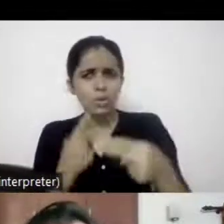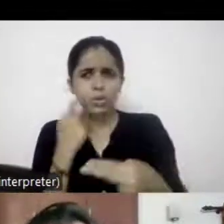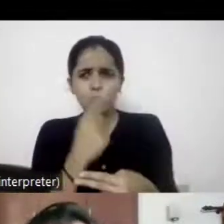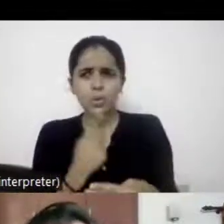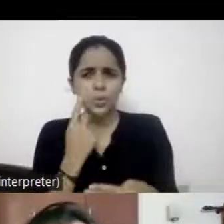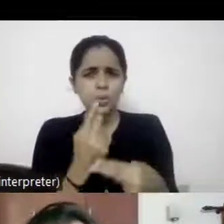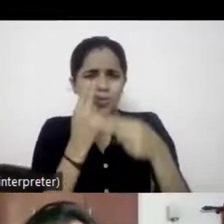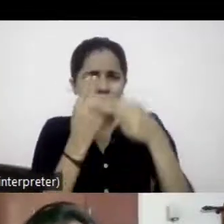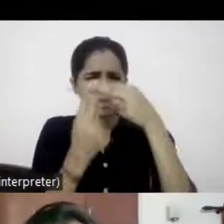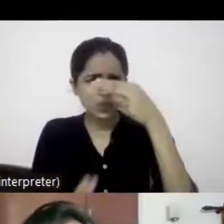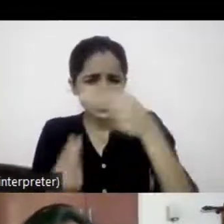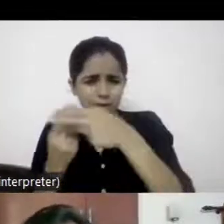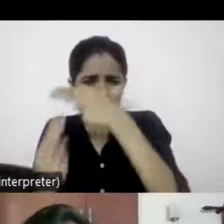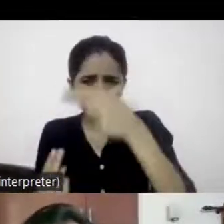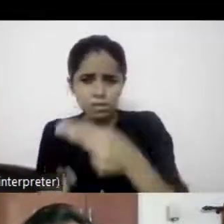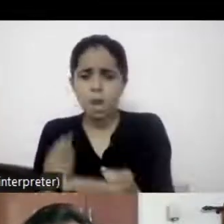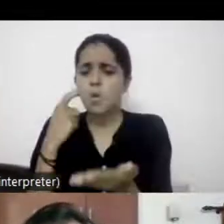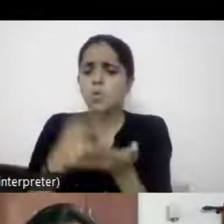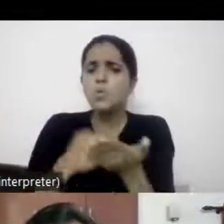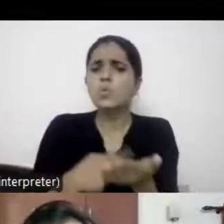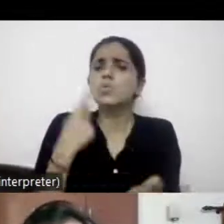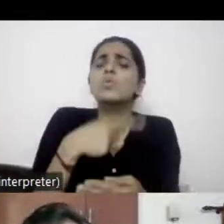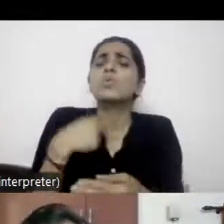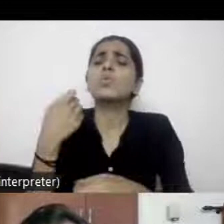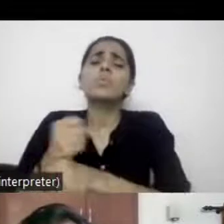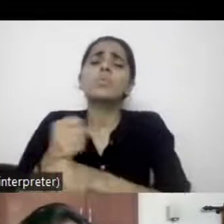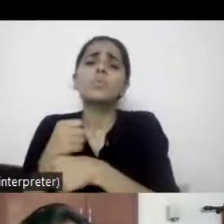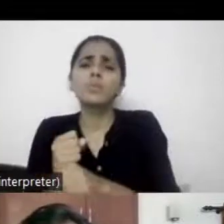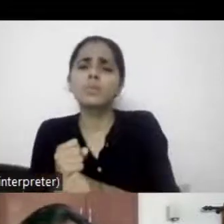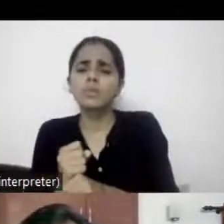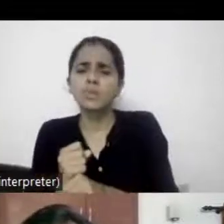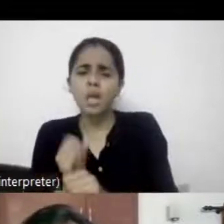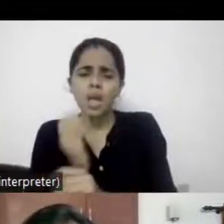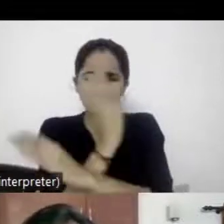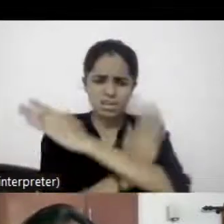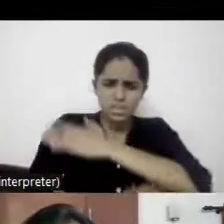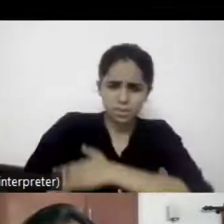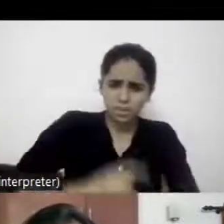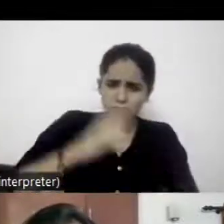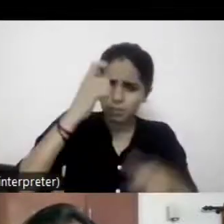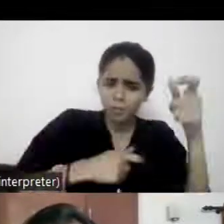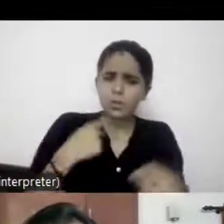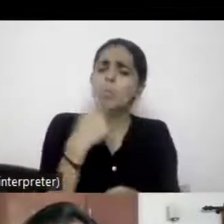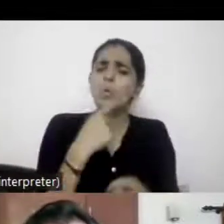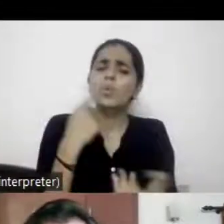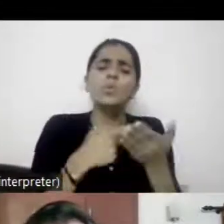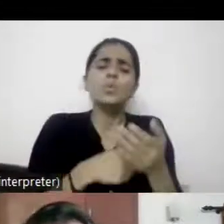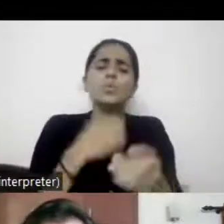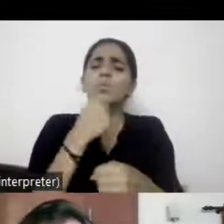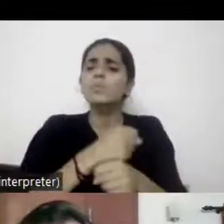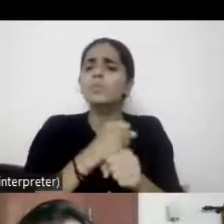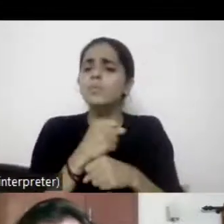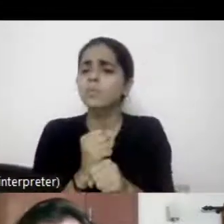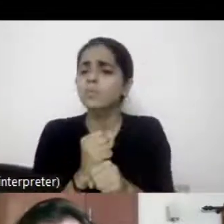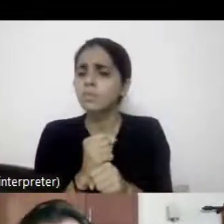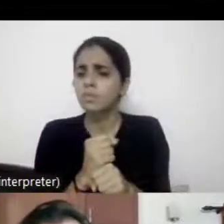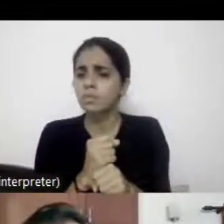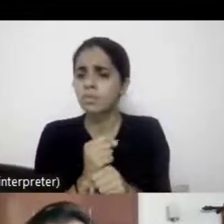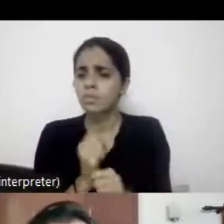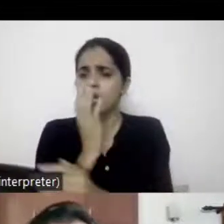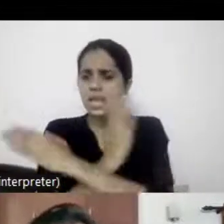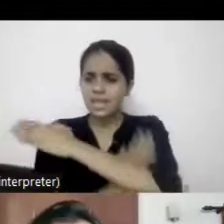writing these rules for the disabled population. When a disabilities